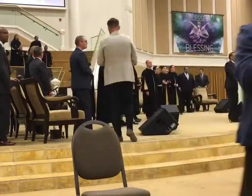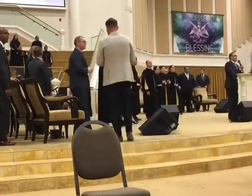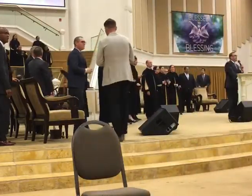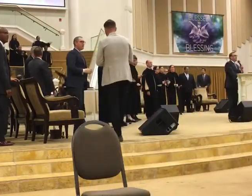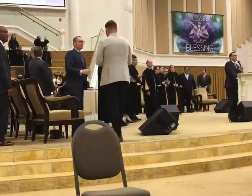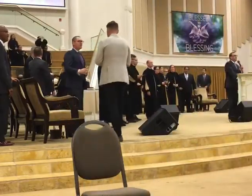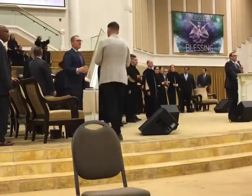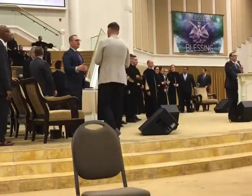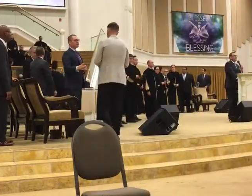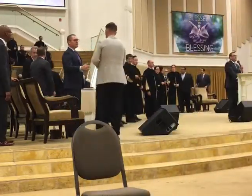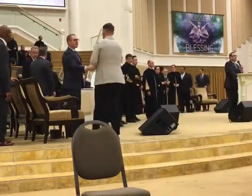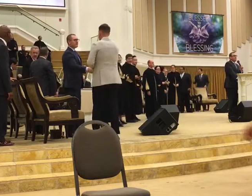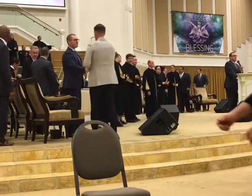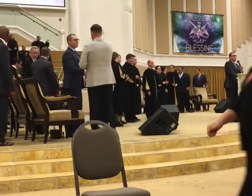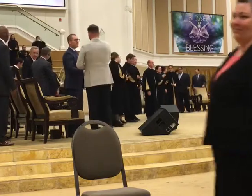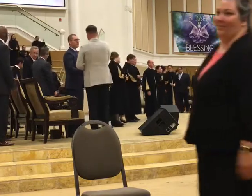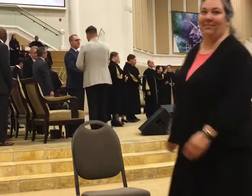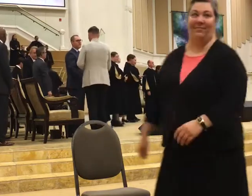came tonight.